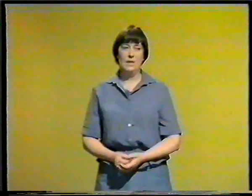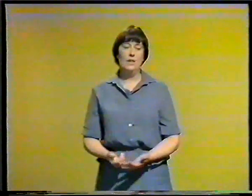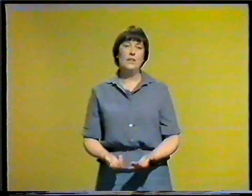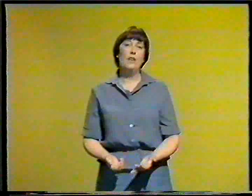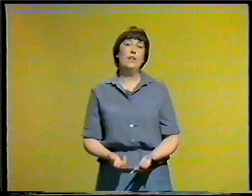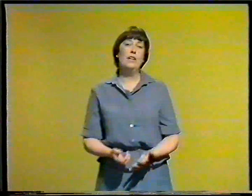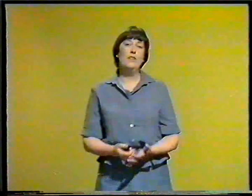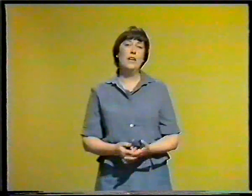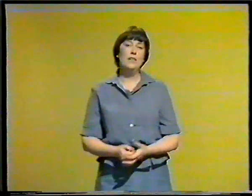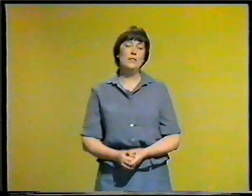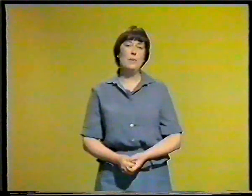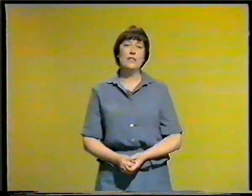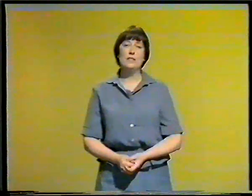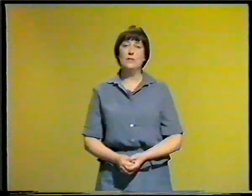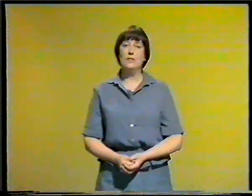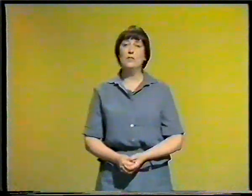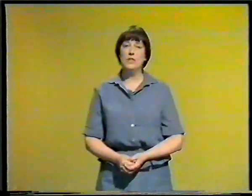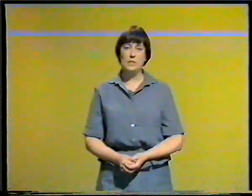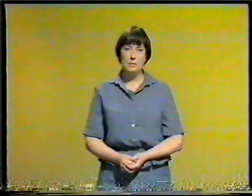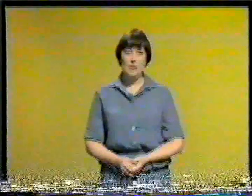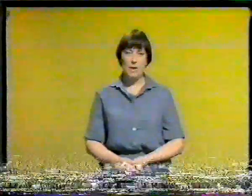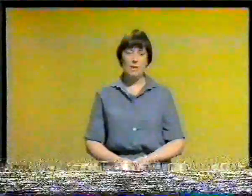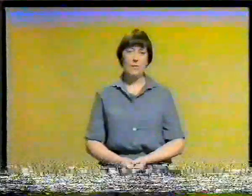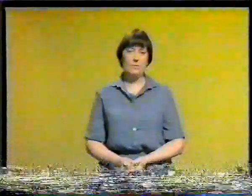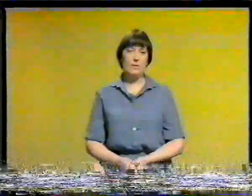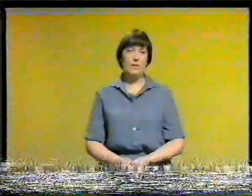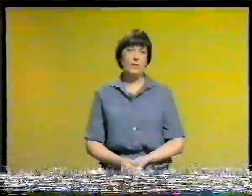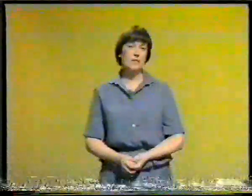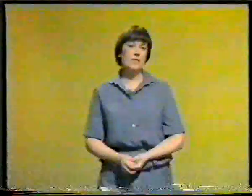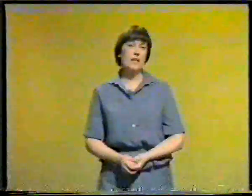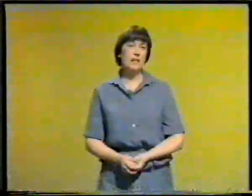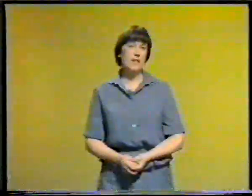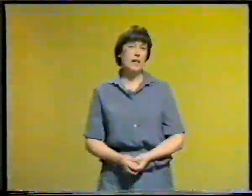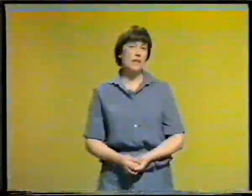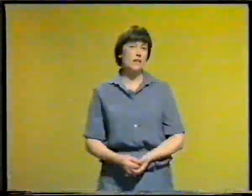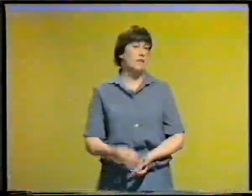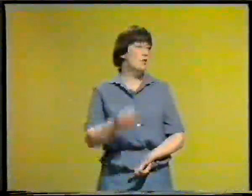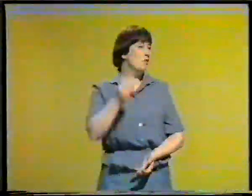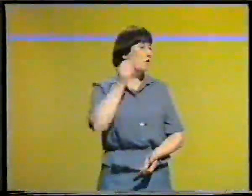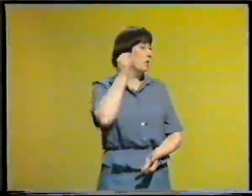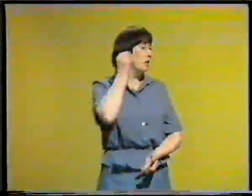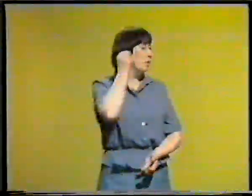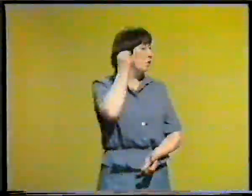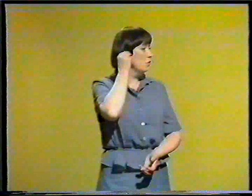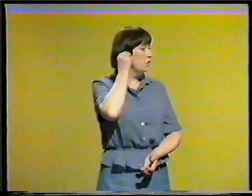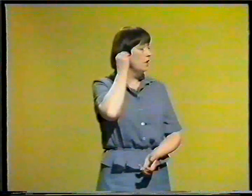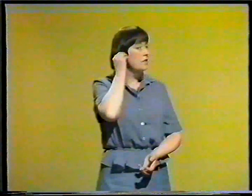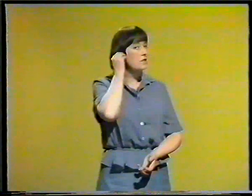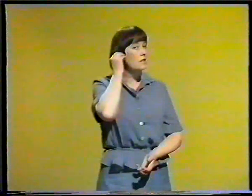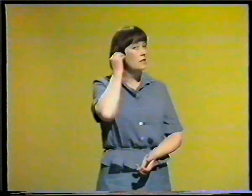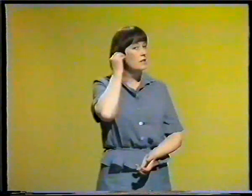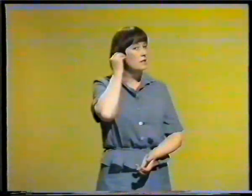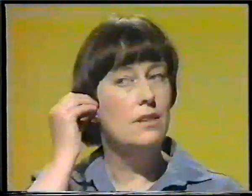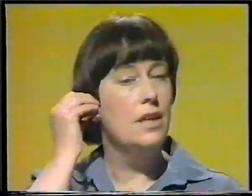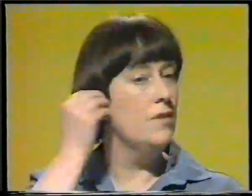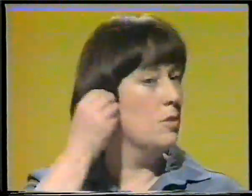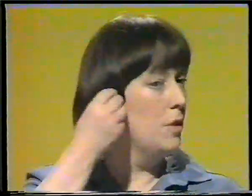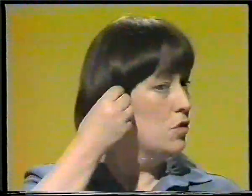Now for hearing aid and spectacles, you just simply mind them. Let's take hearing aid. You show the ear mold first, and if it's a